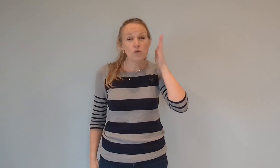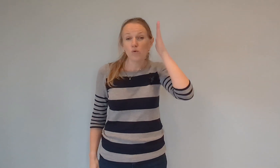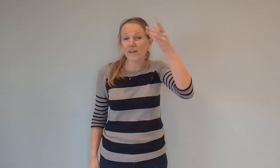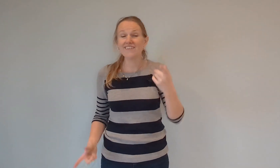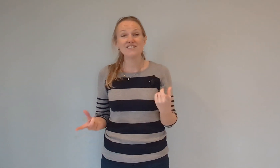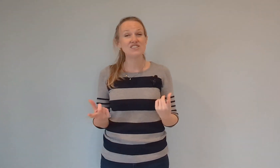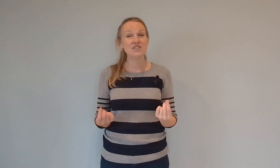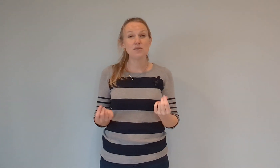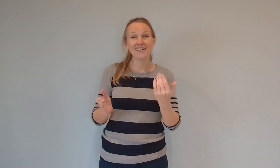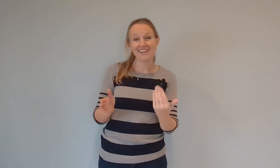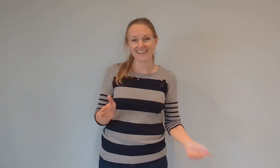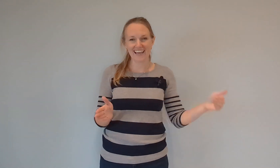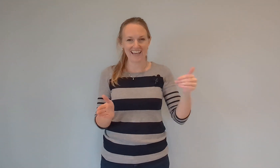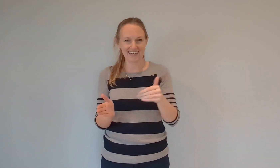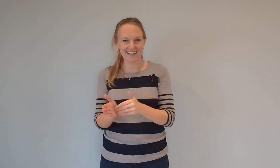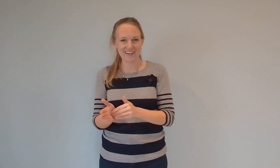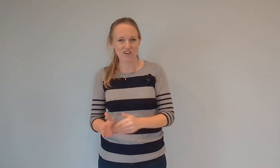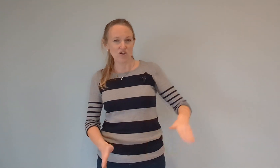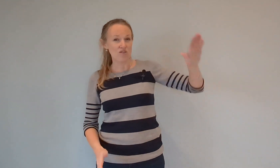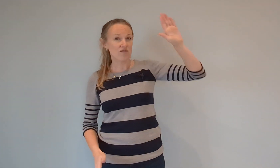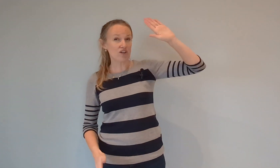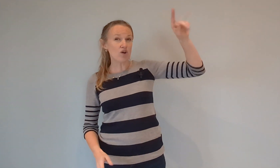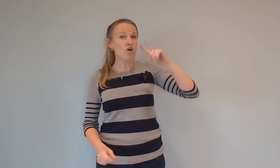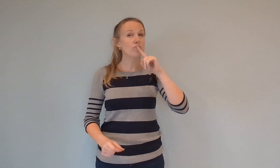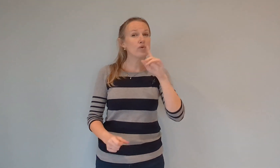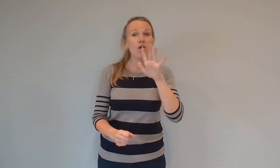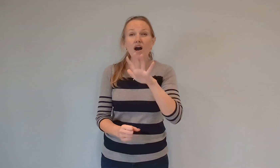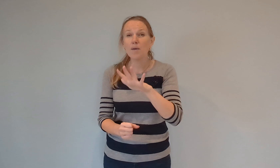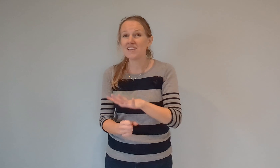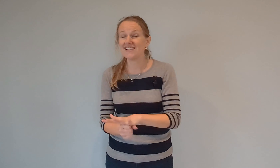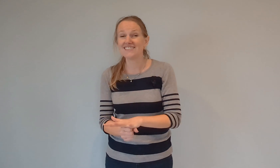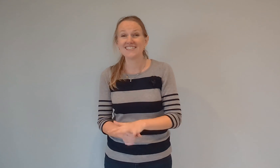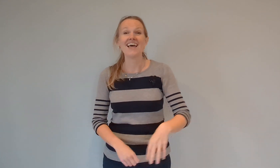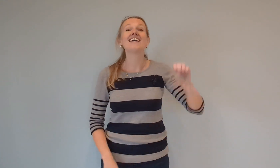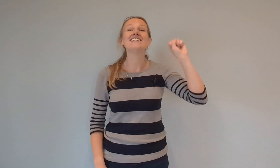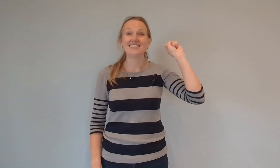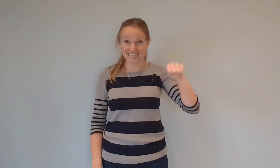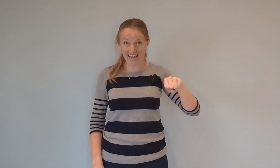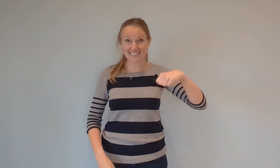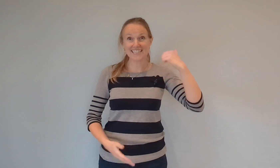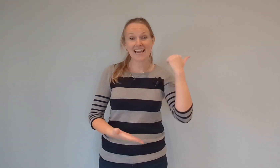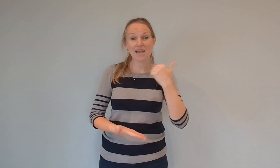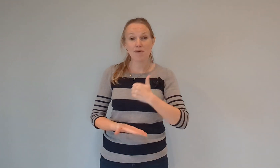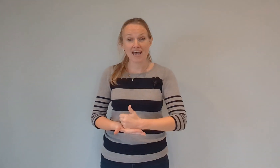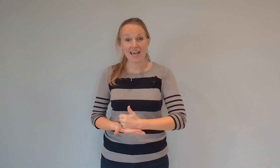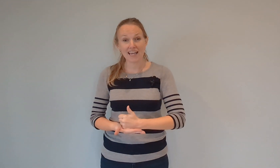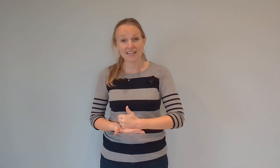you will do it again, for your promise is yes and